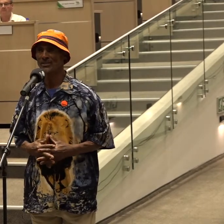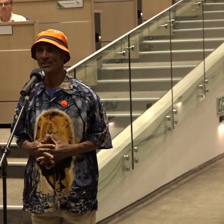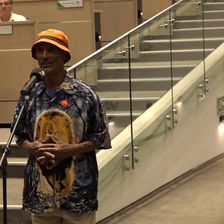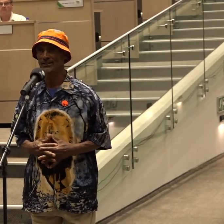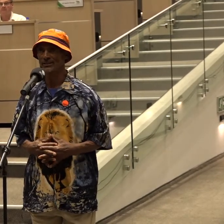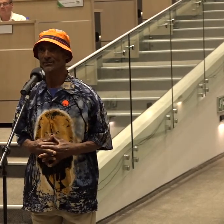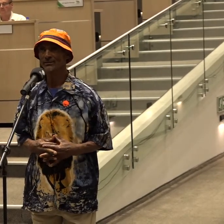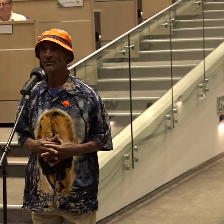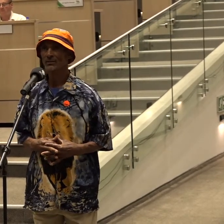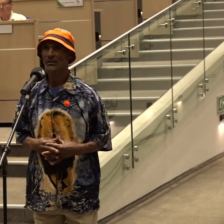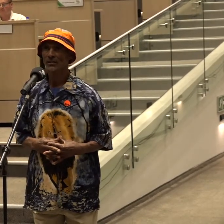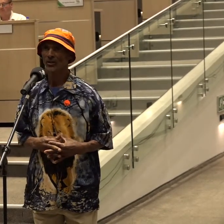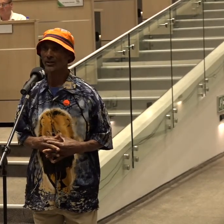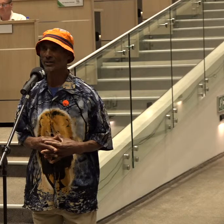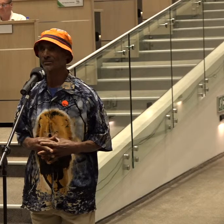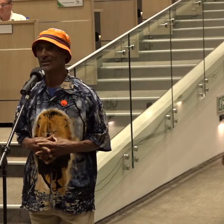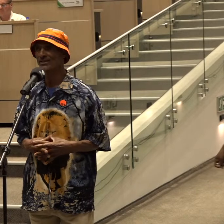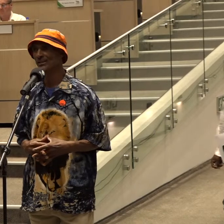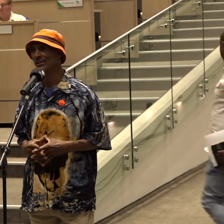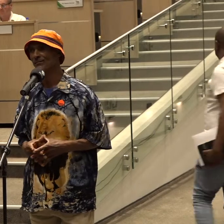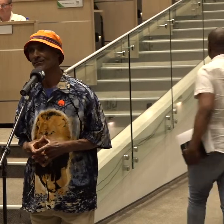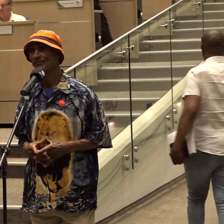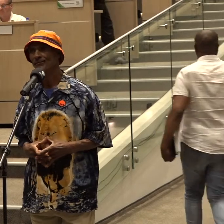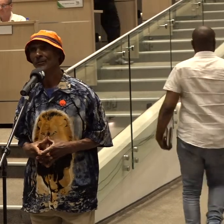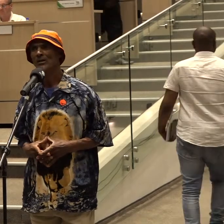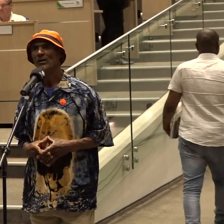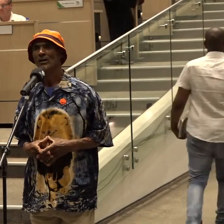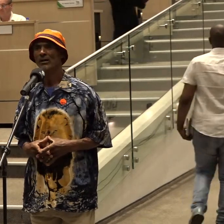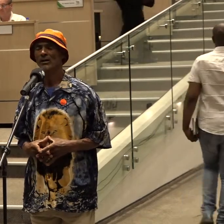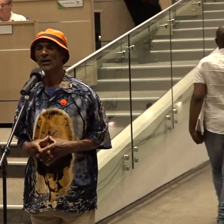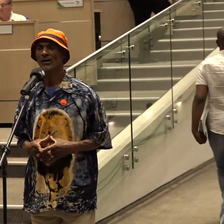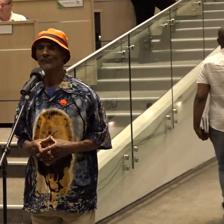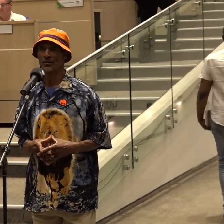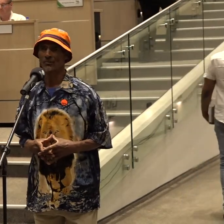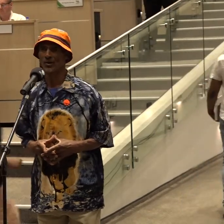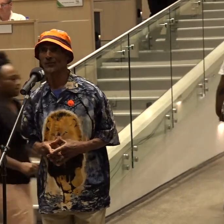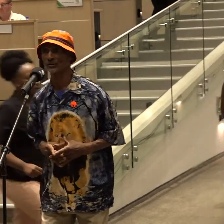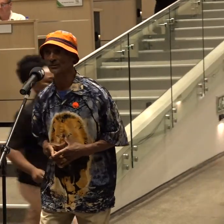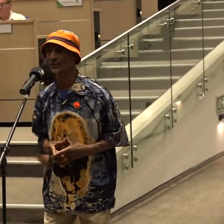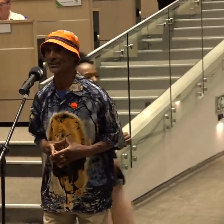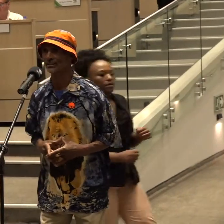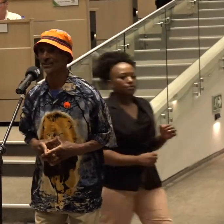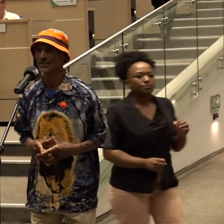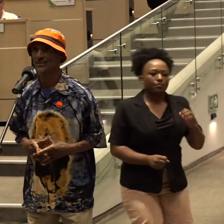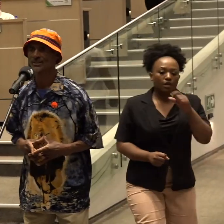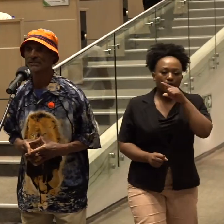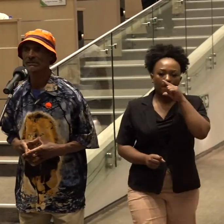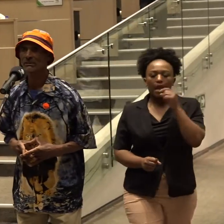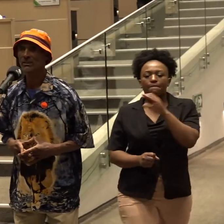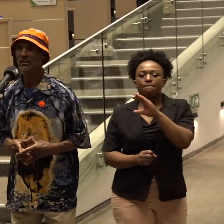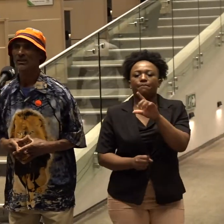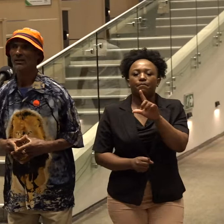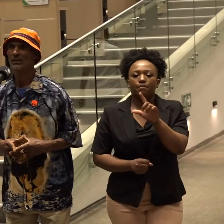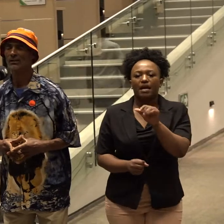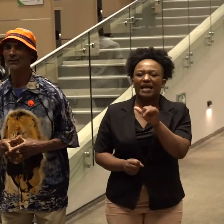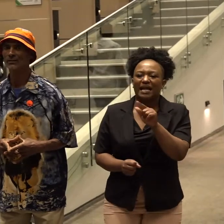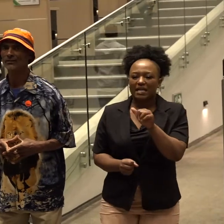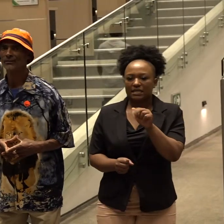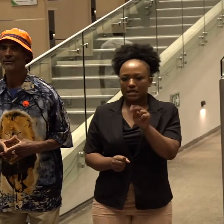my name is Creighton glory is my surname I'm from what 43 esters